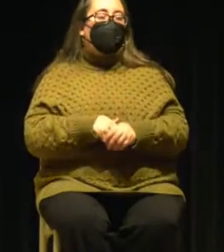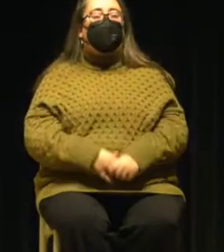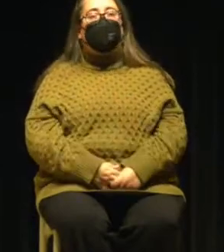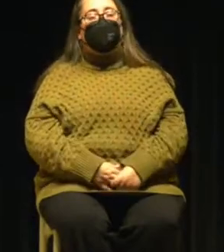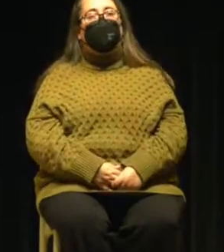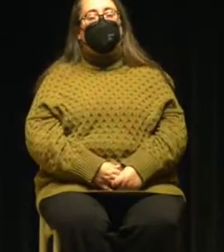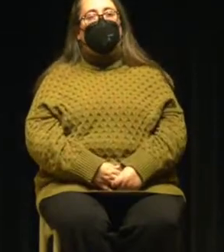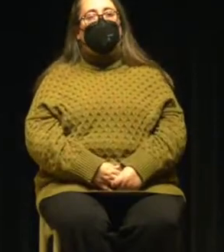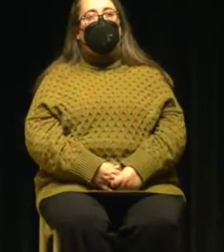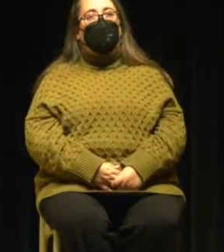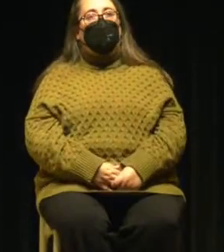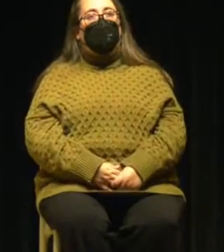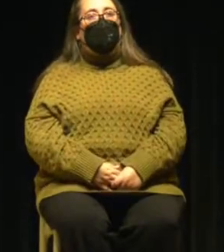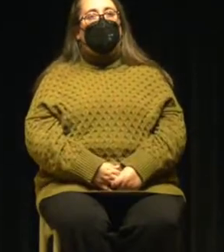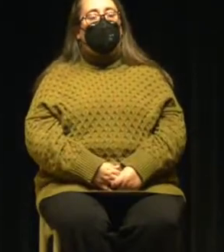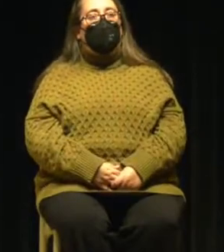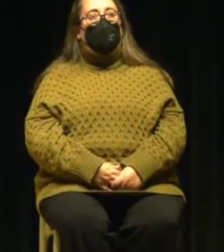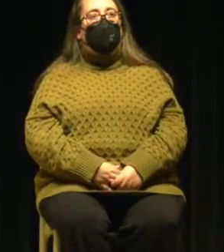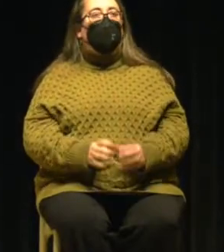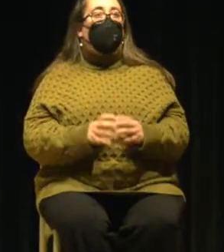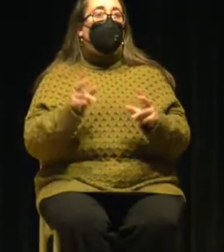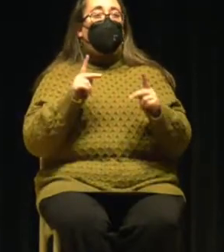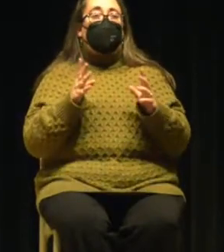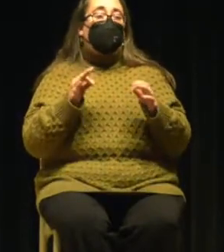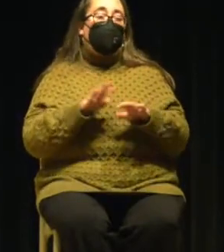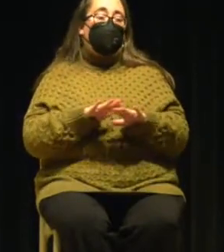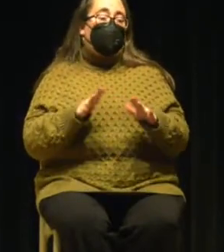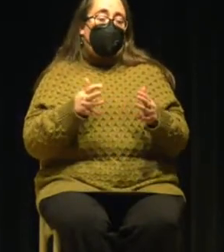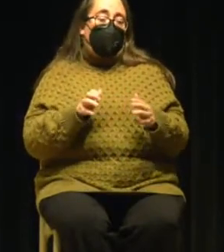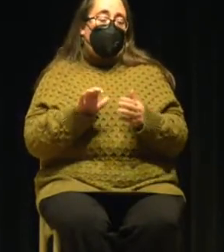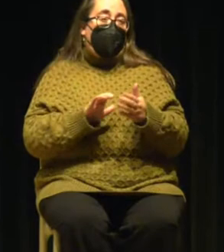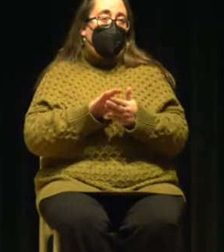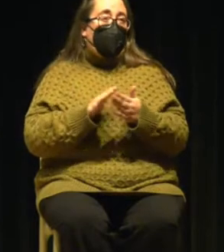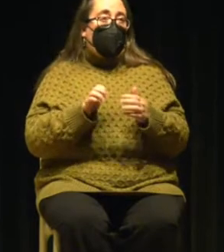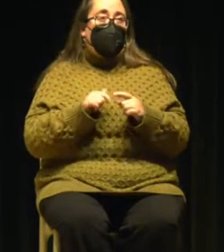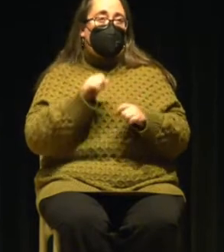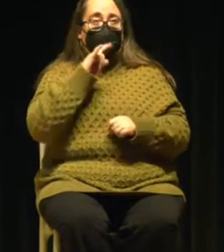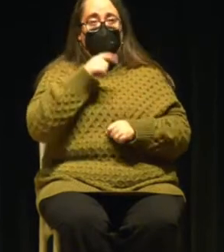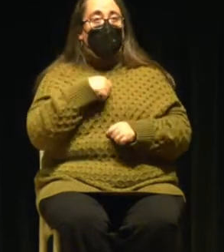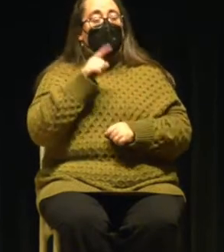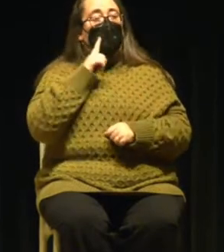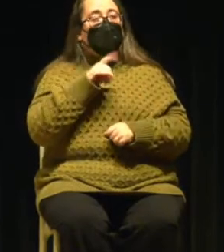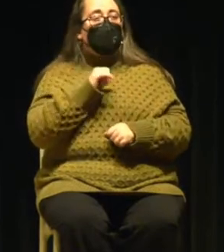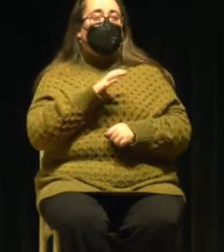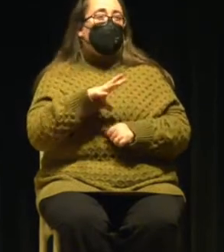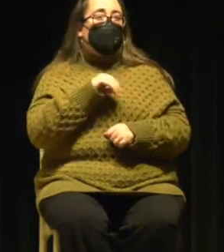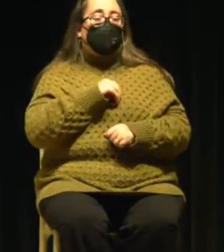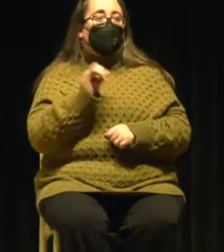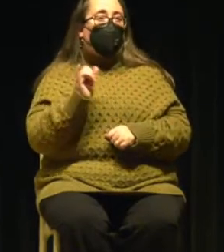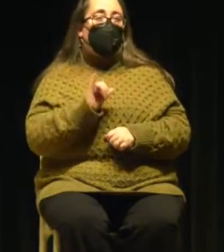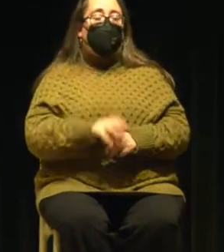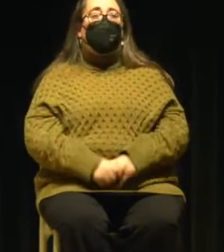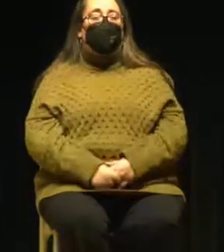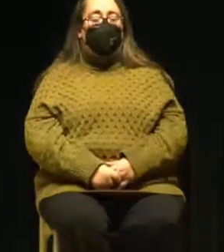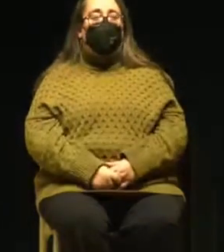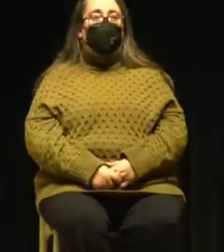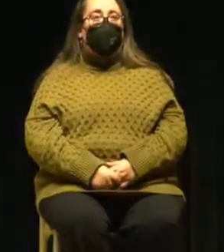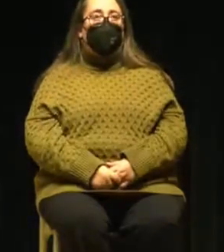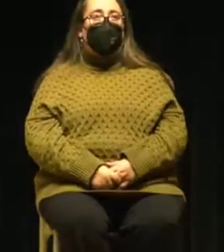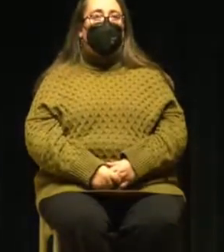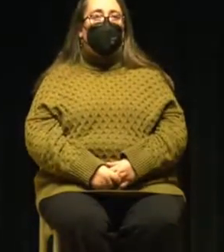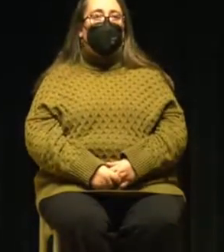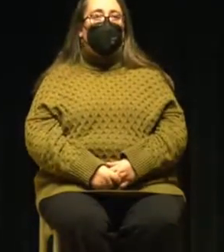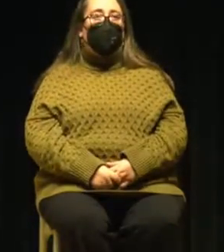happens. And there are also lots of people who decide they don't want to get married, they don't want to have kids. And I think that's a completely legitimate choice too.